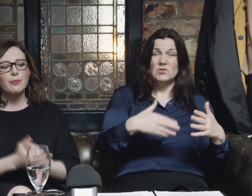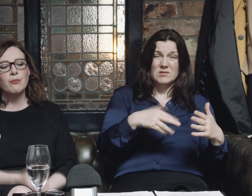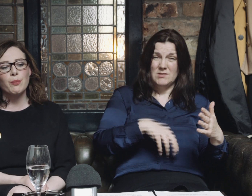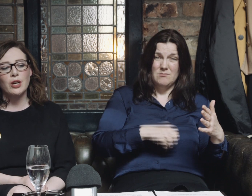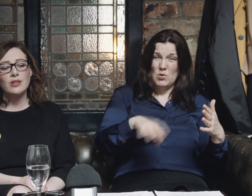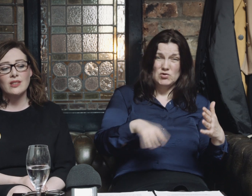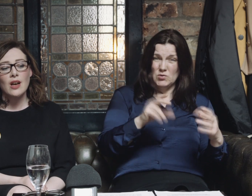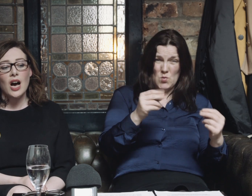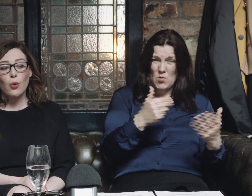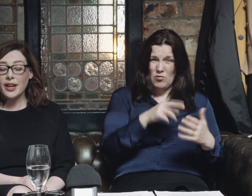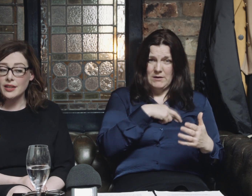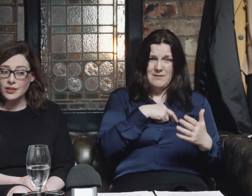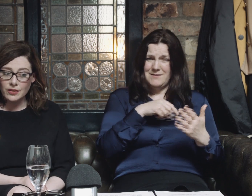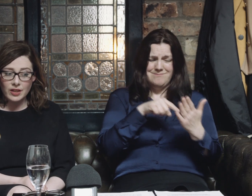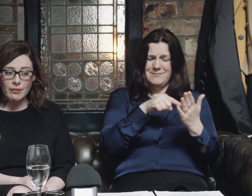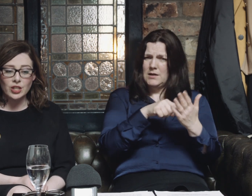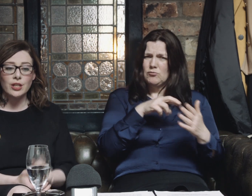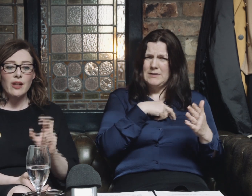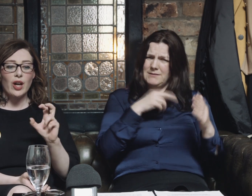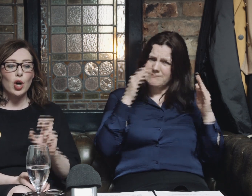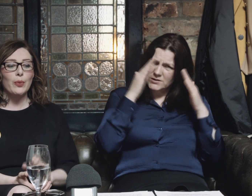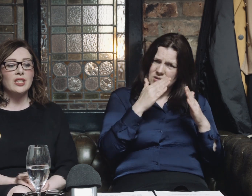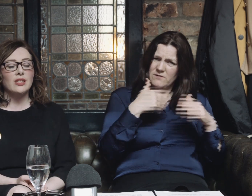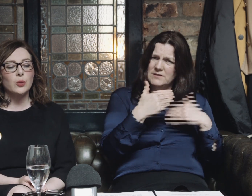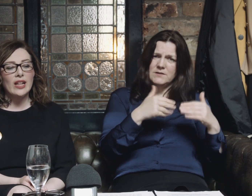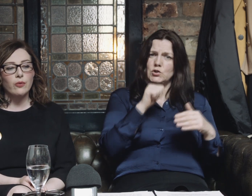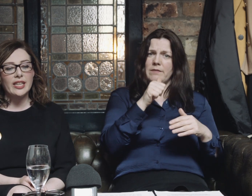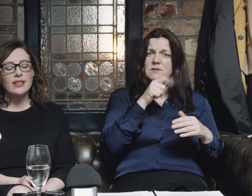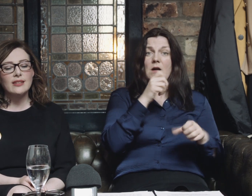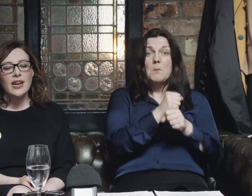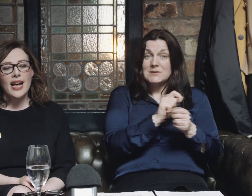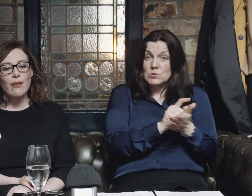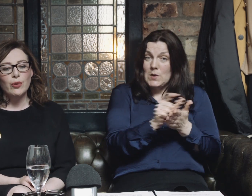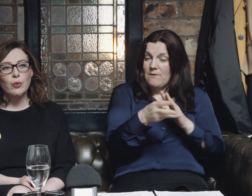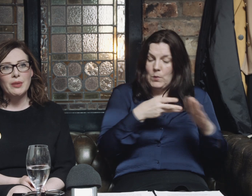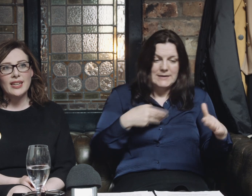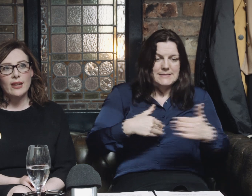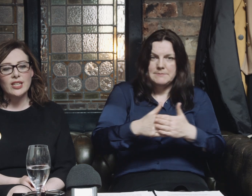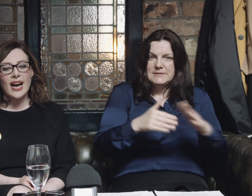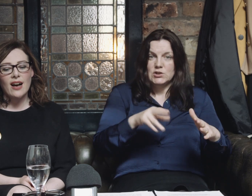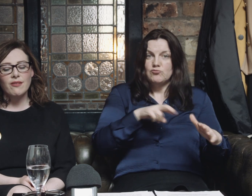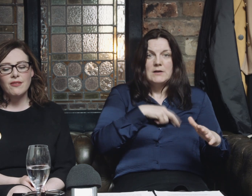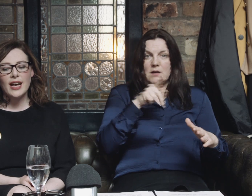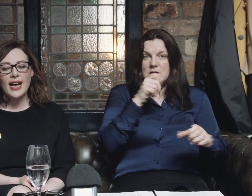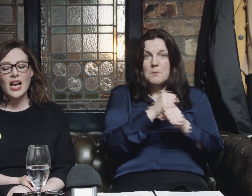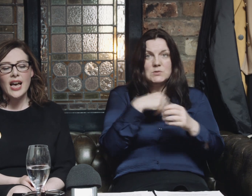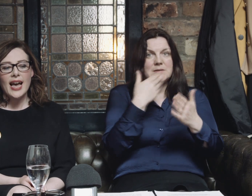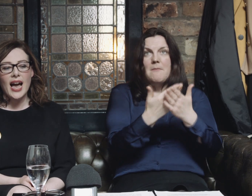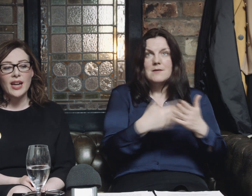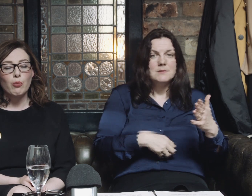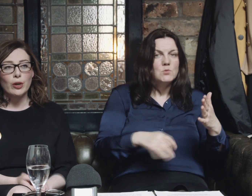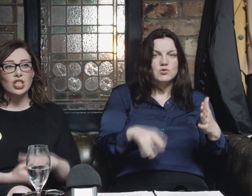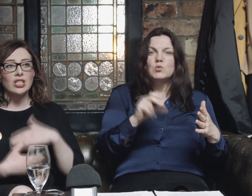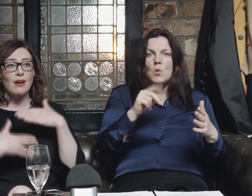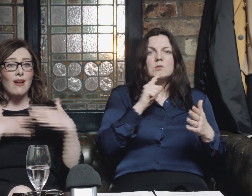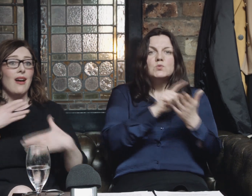bill. What's being proposed is quite a conservative measure that up until 12 weeks you would be allowed to have